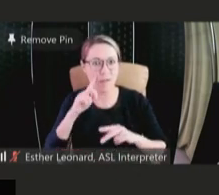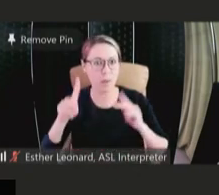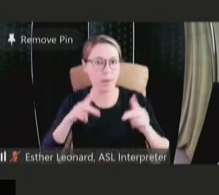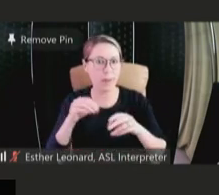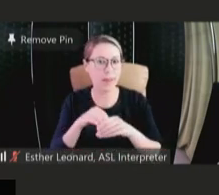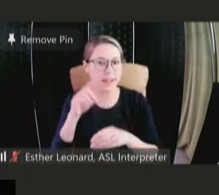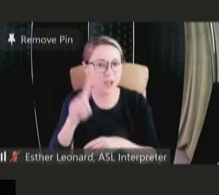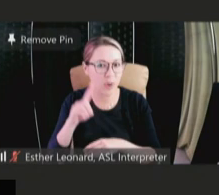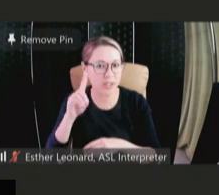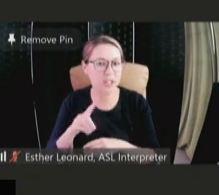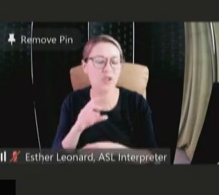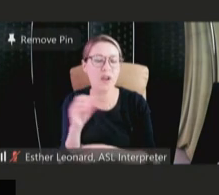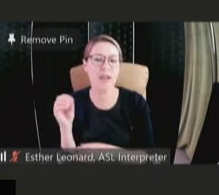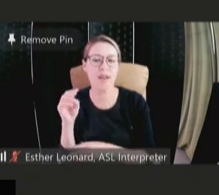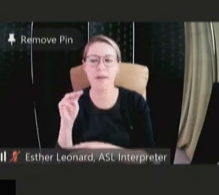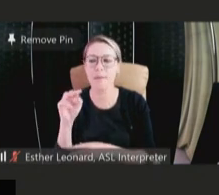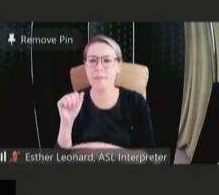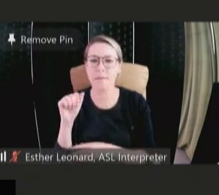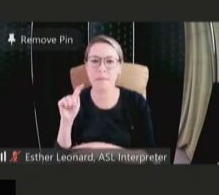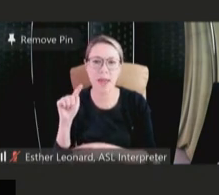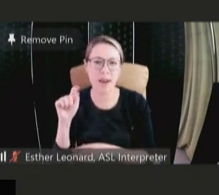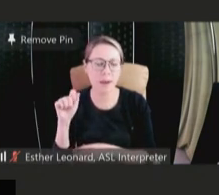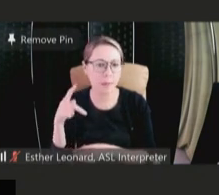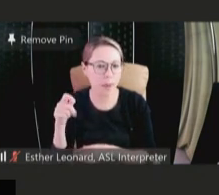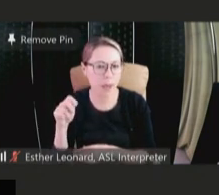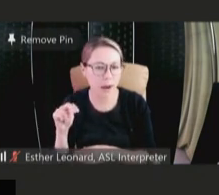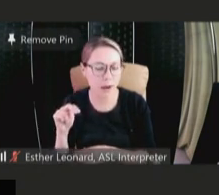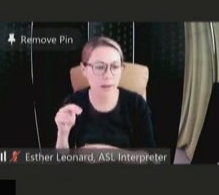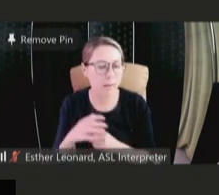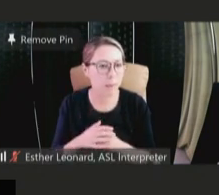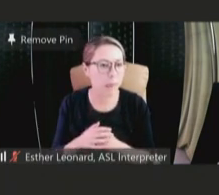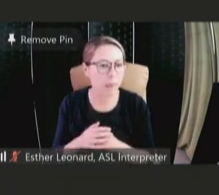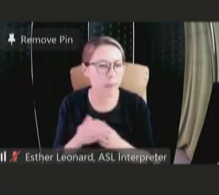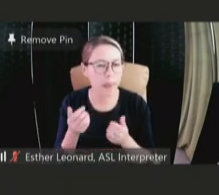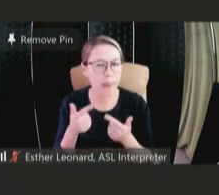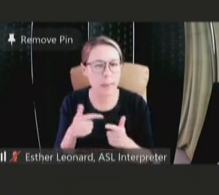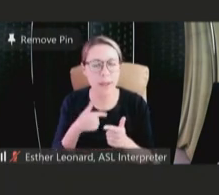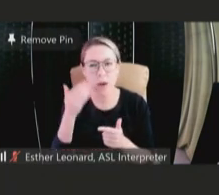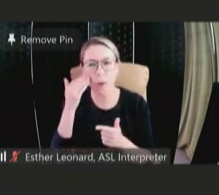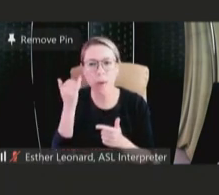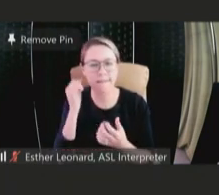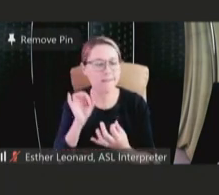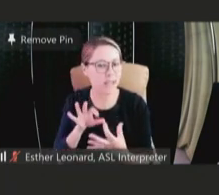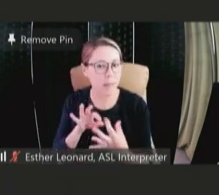So let me know if you were there and you just missed me, and if you have any feedback, we'll make